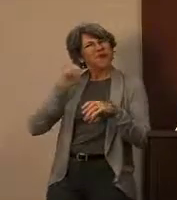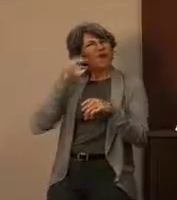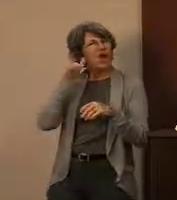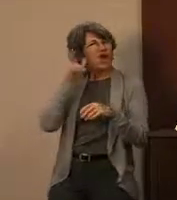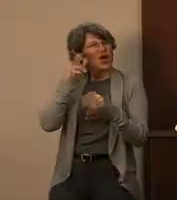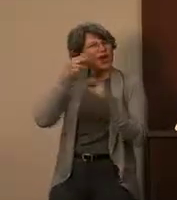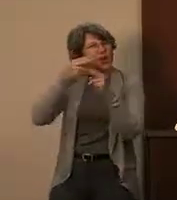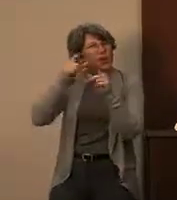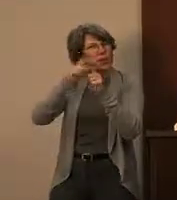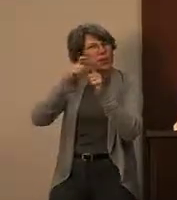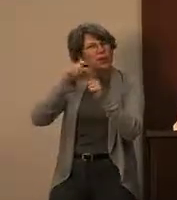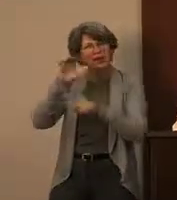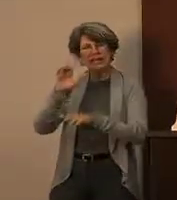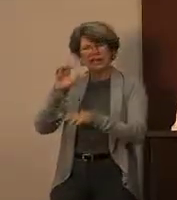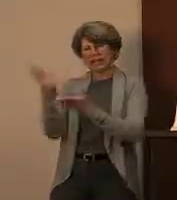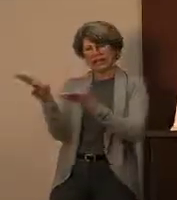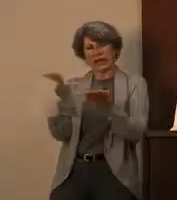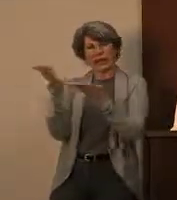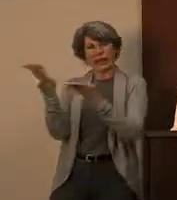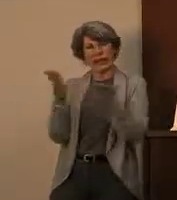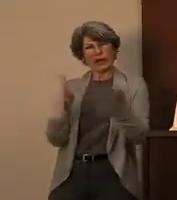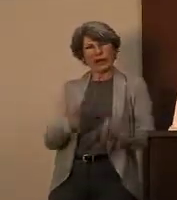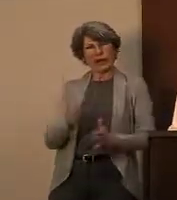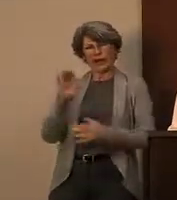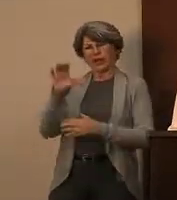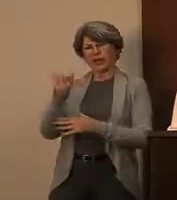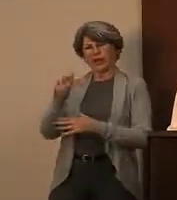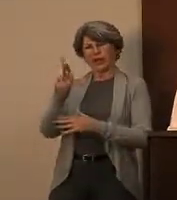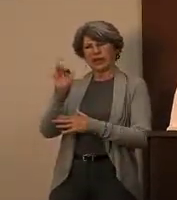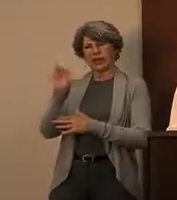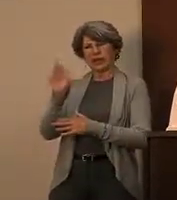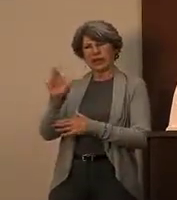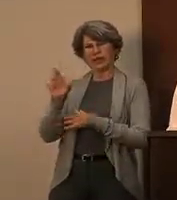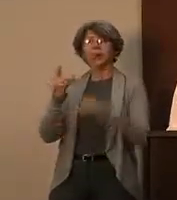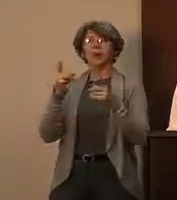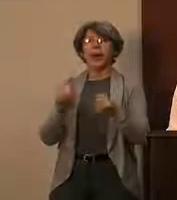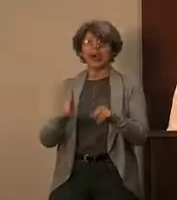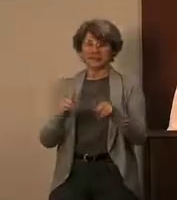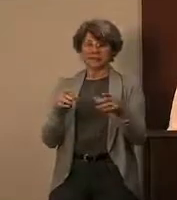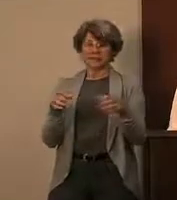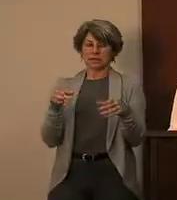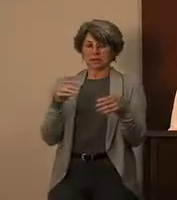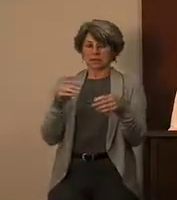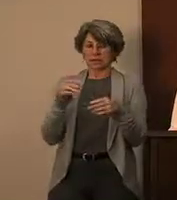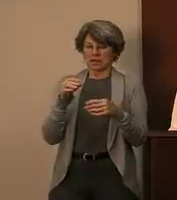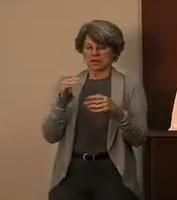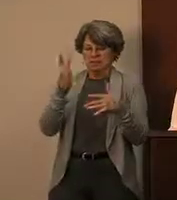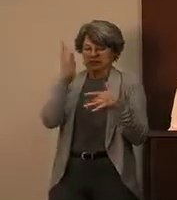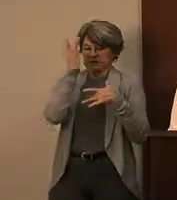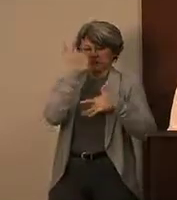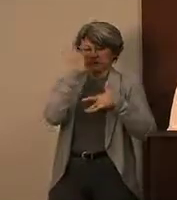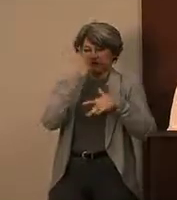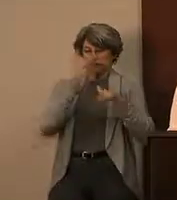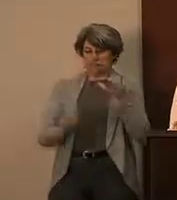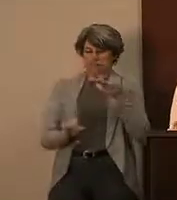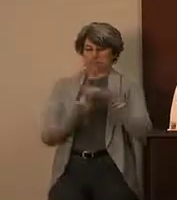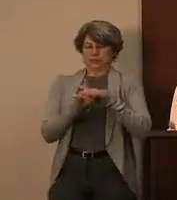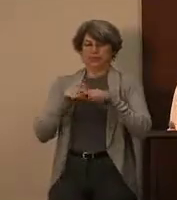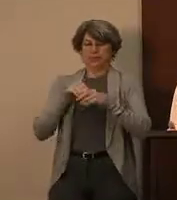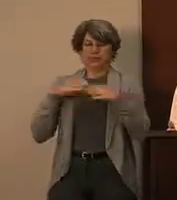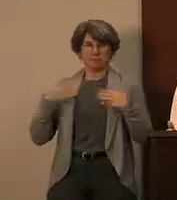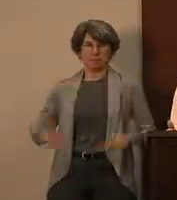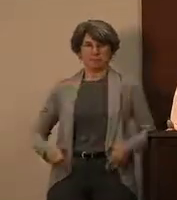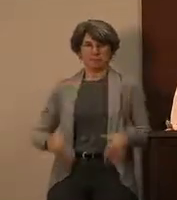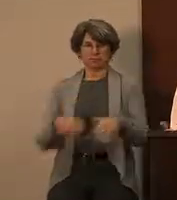carrier. What happens with colonization is an organism can present itself in the body of a person.